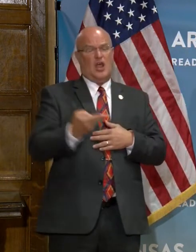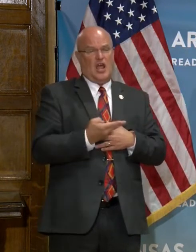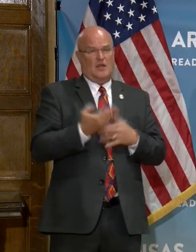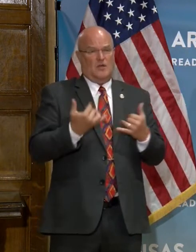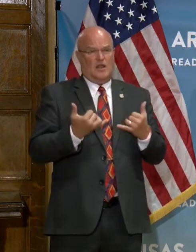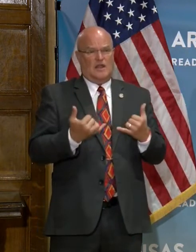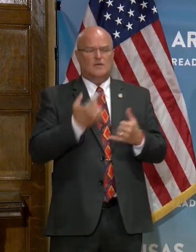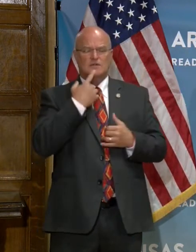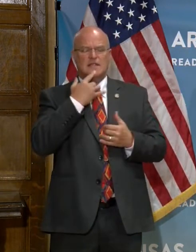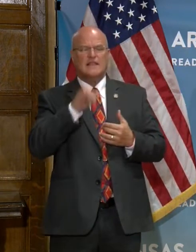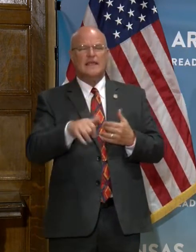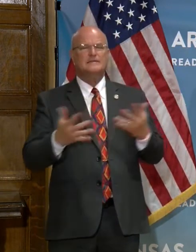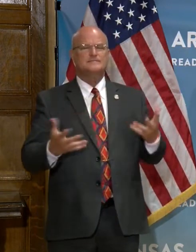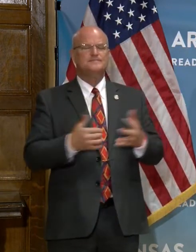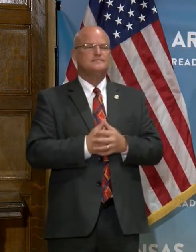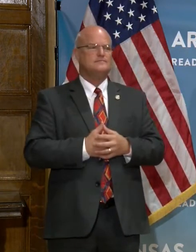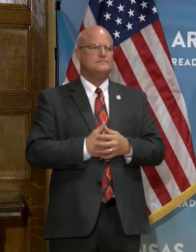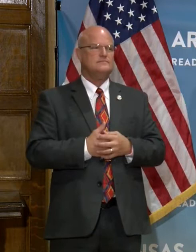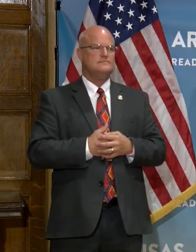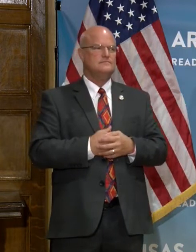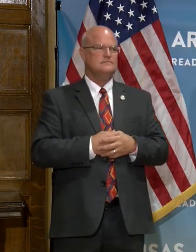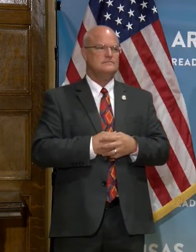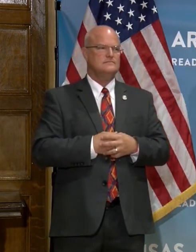What would you say to that?